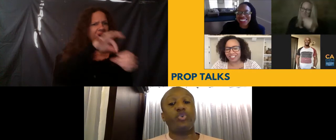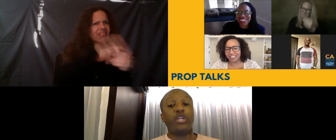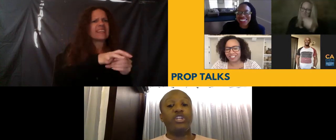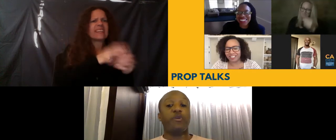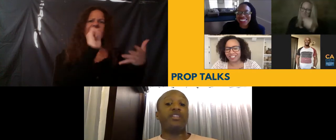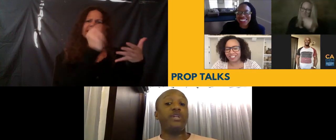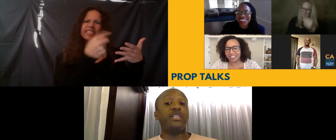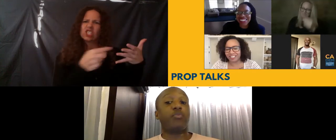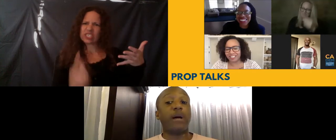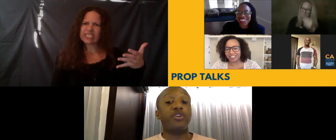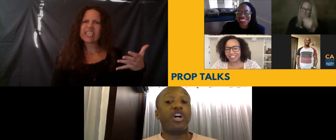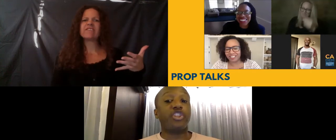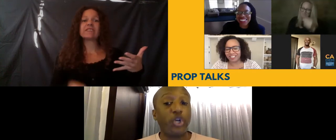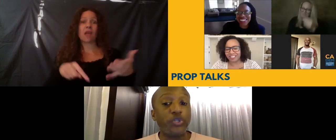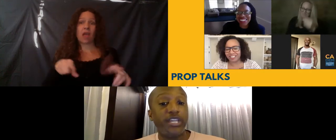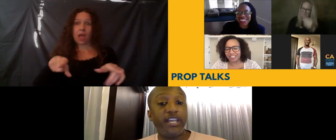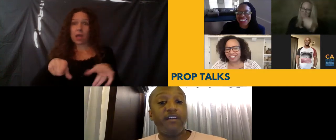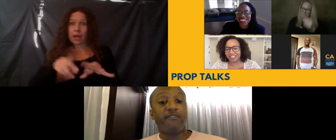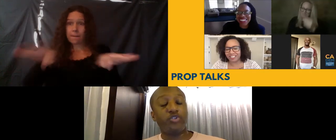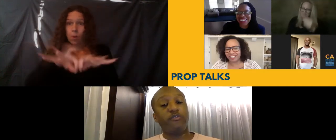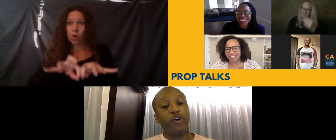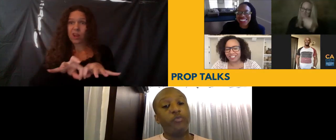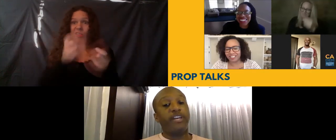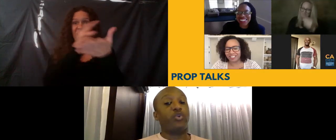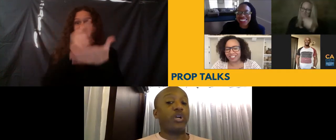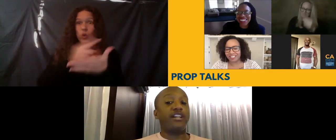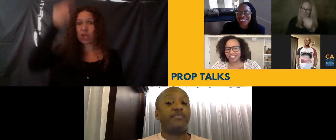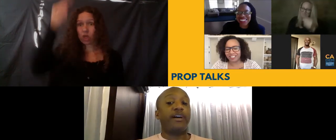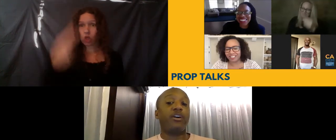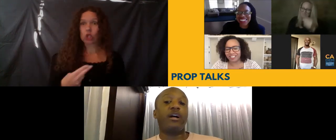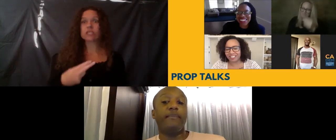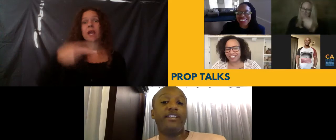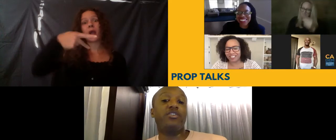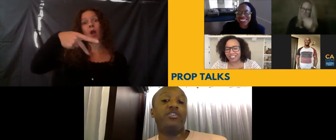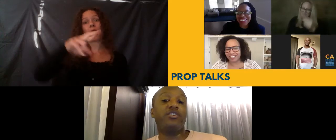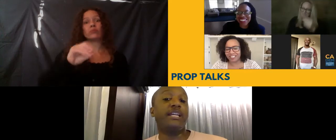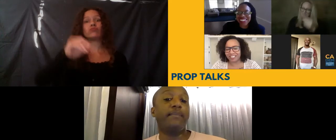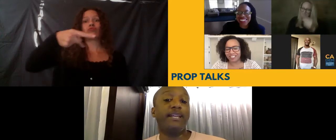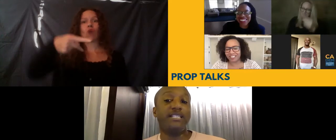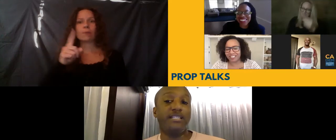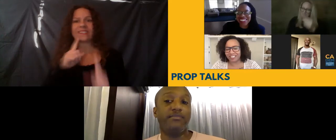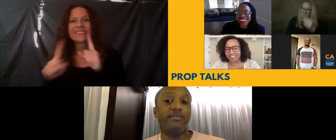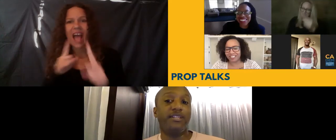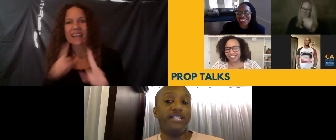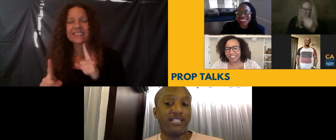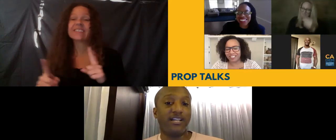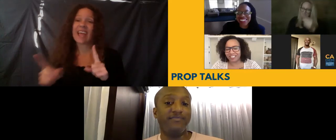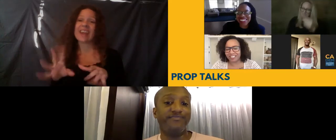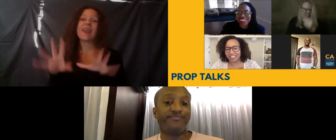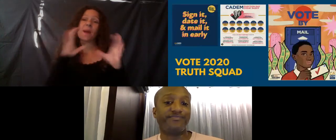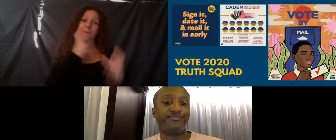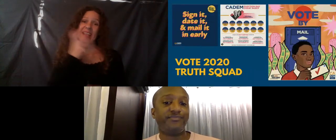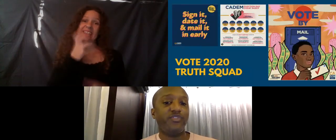made sure they knew about the weekly Prop Talk Thursday virtual phone banks organized by our amazing coordinated campaign team. Next